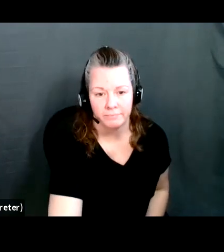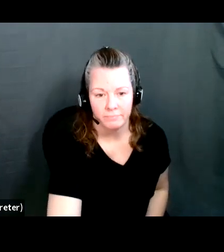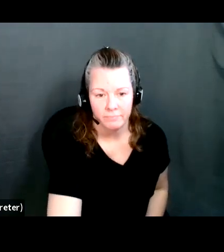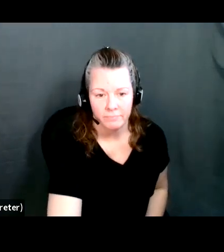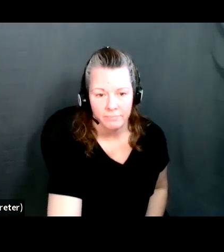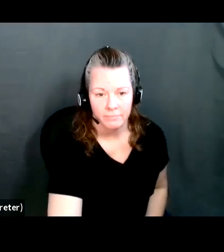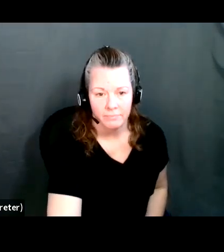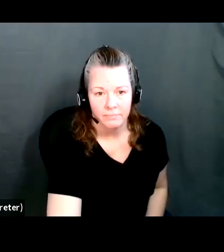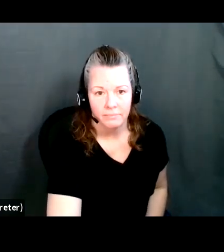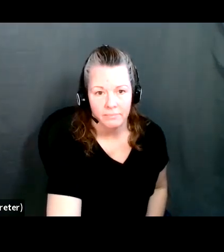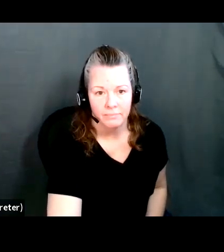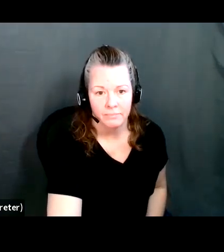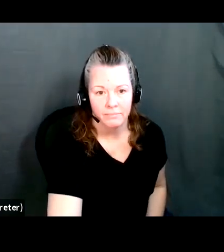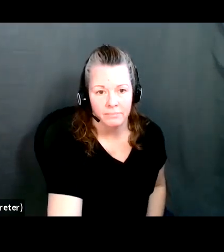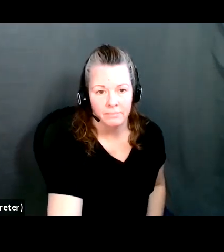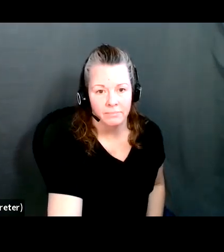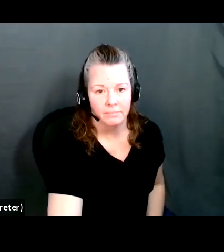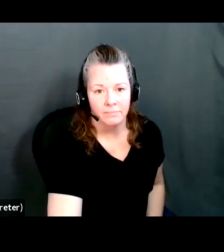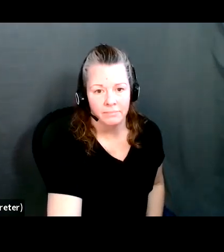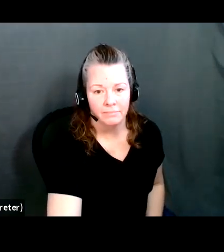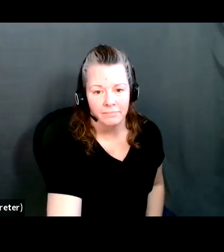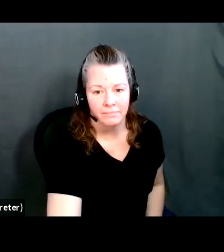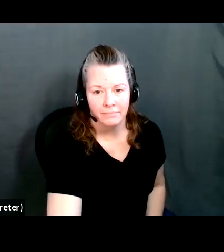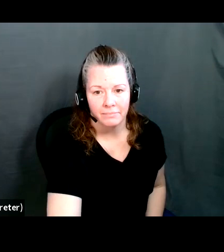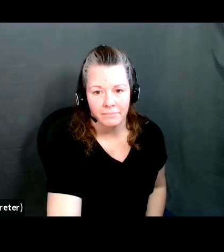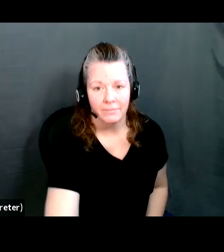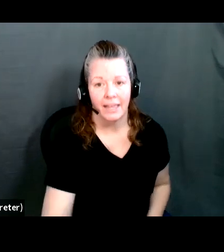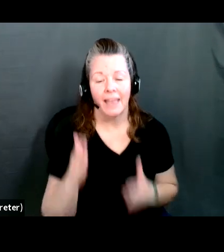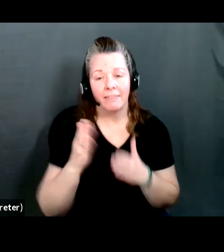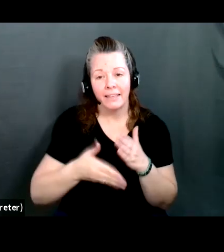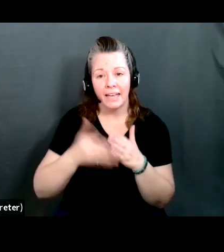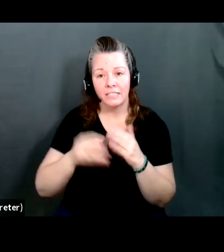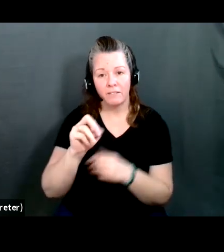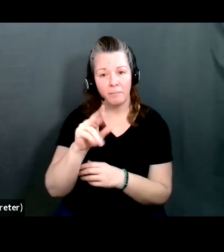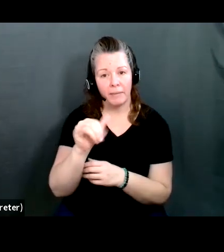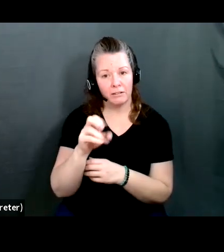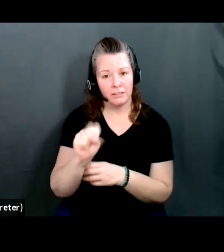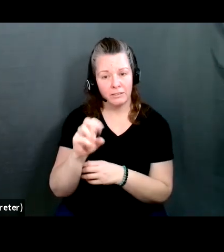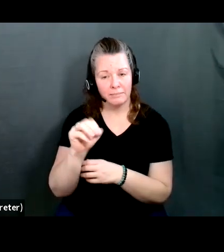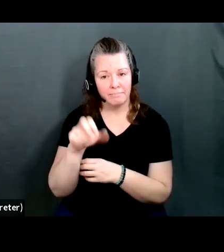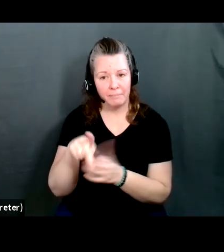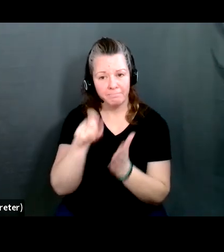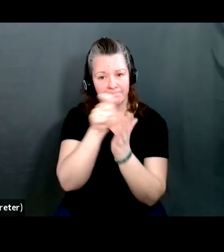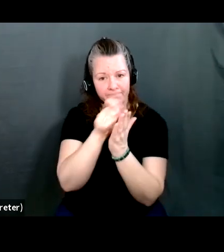At the edge of the mariner's map is written, beyond this point lie monsters.